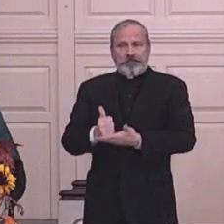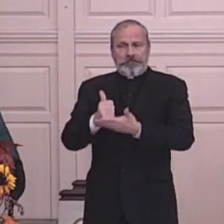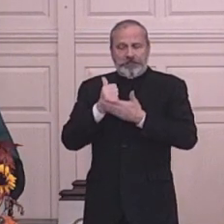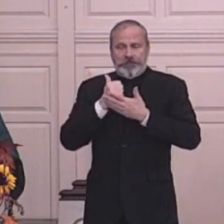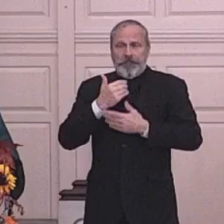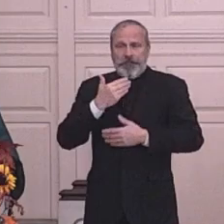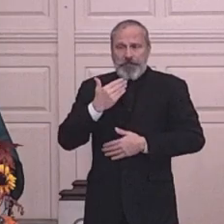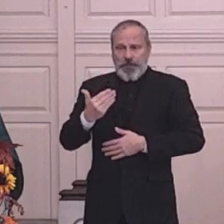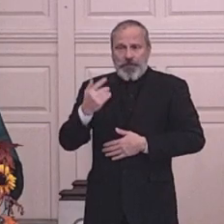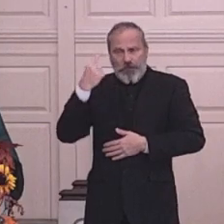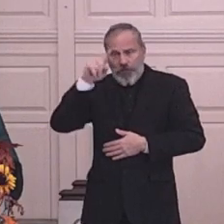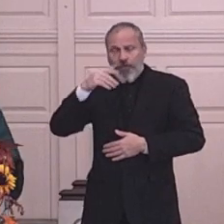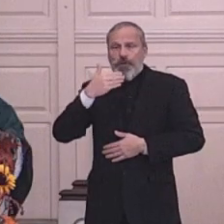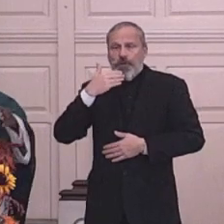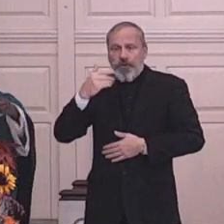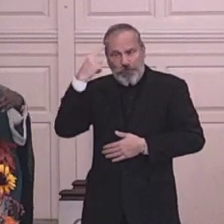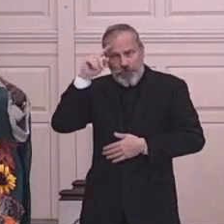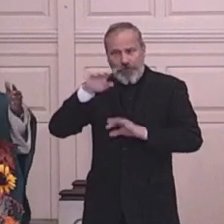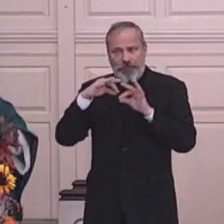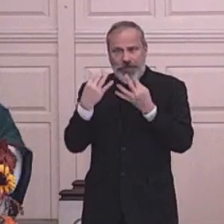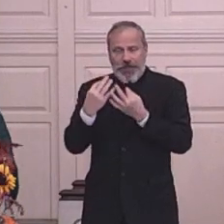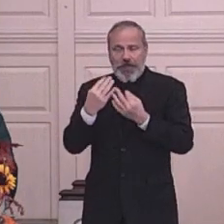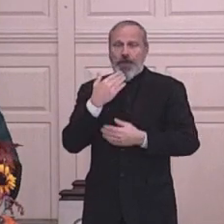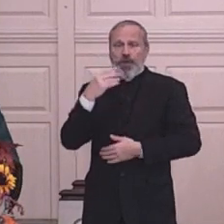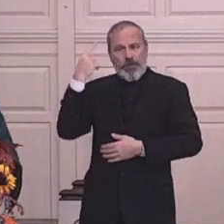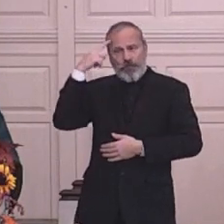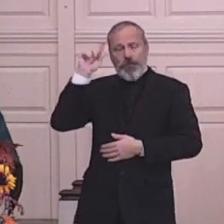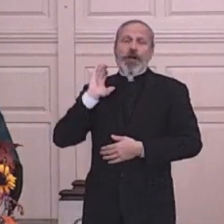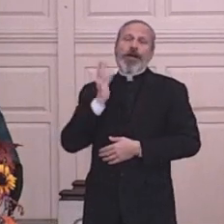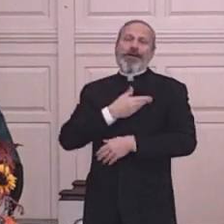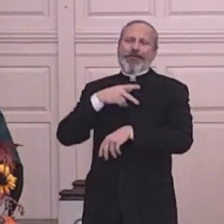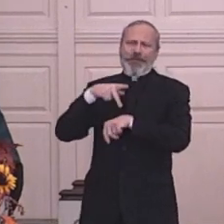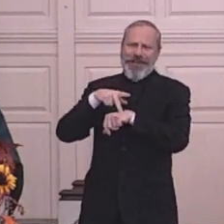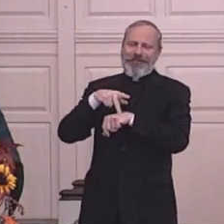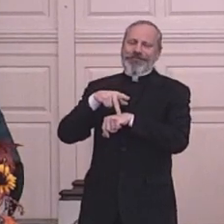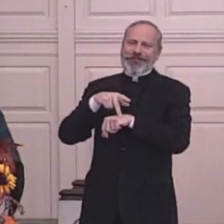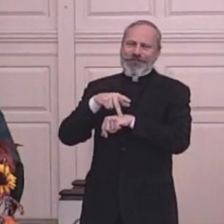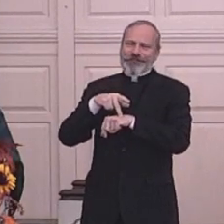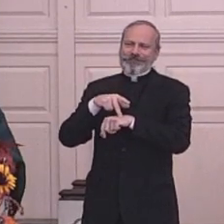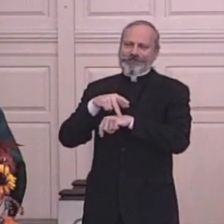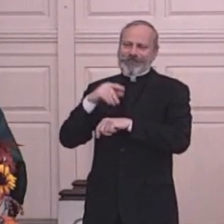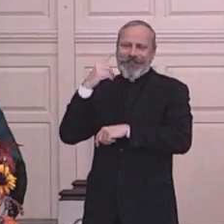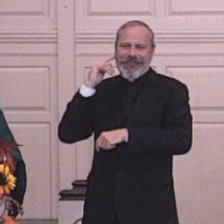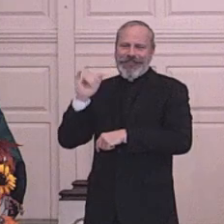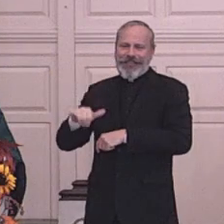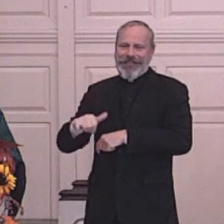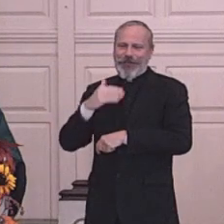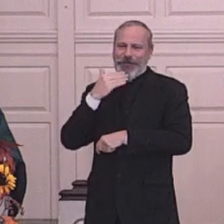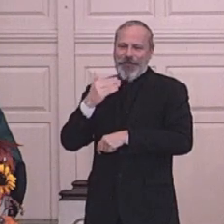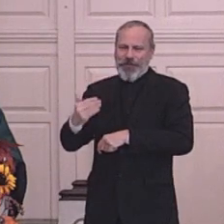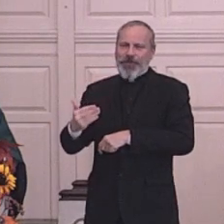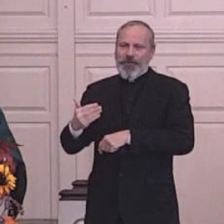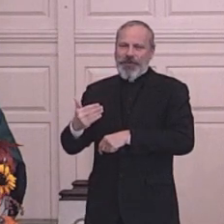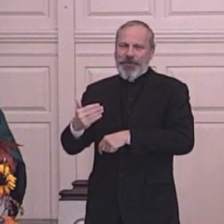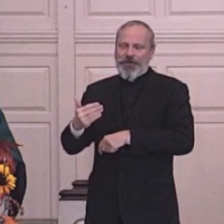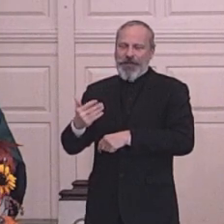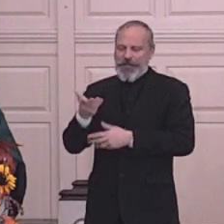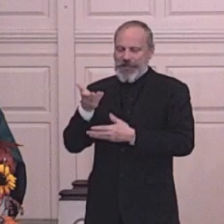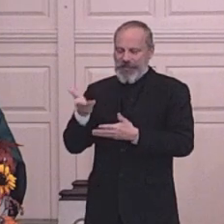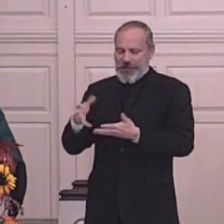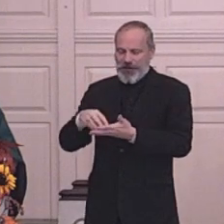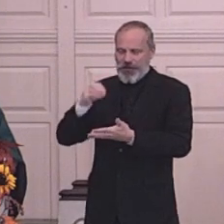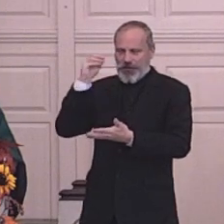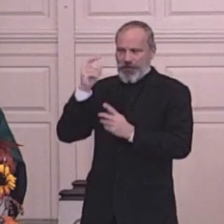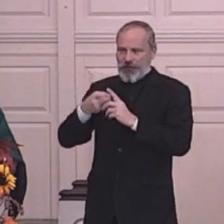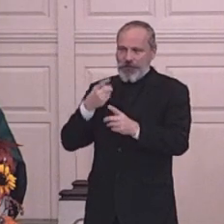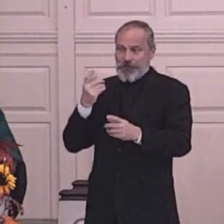of our families, and for the good of our parish. I think that would be a good takeaway from this Sunday,